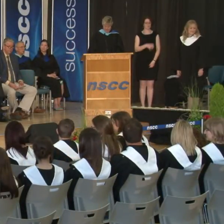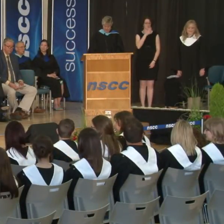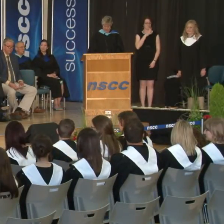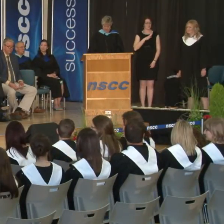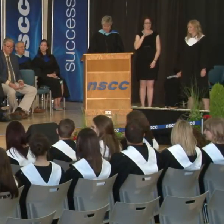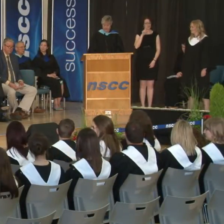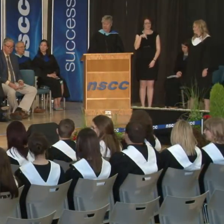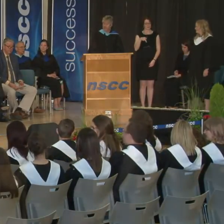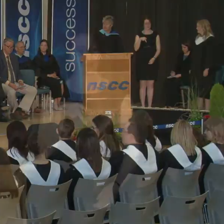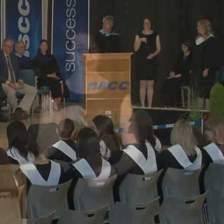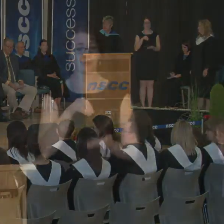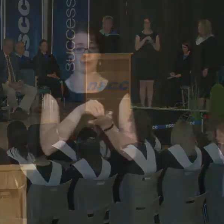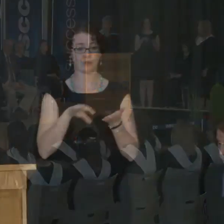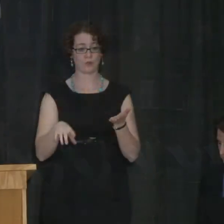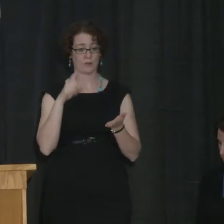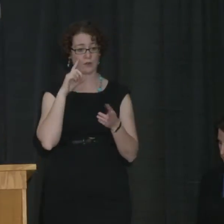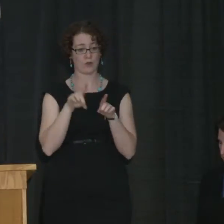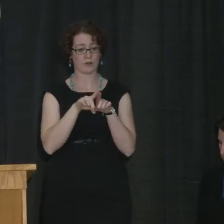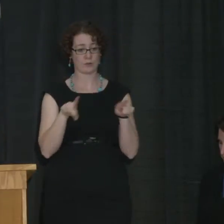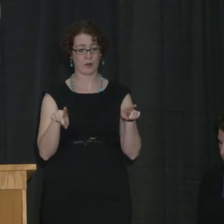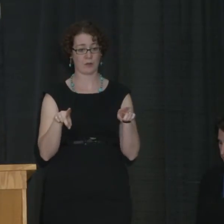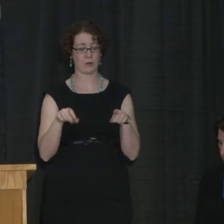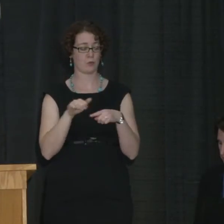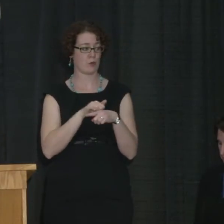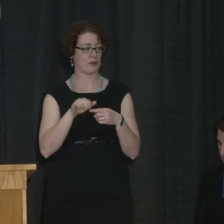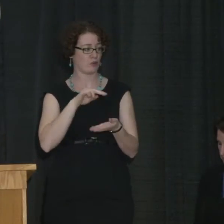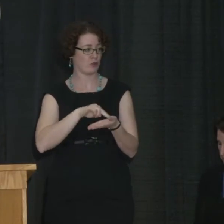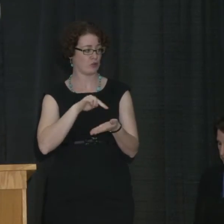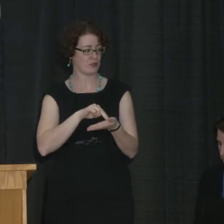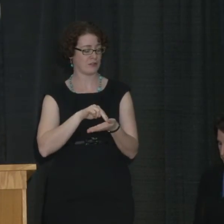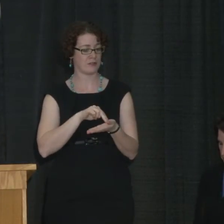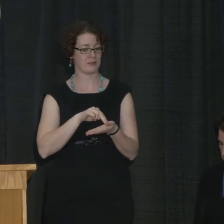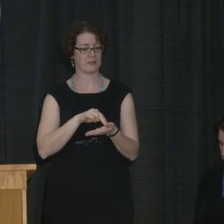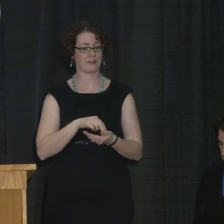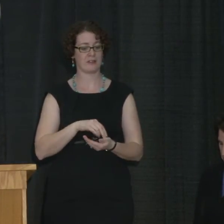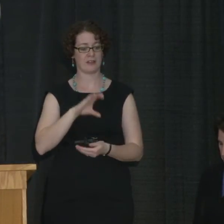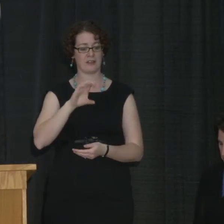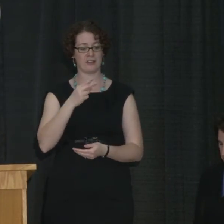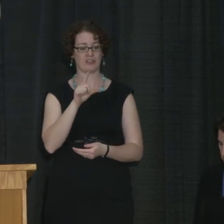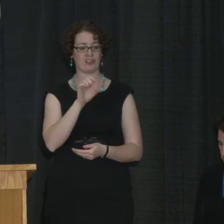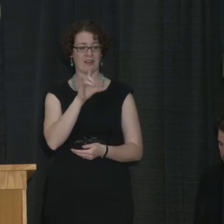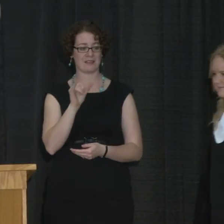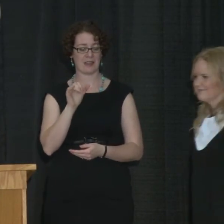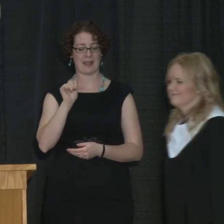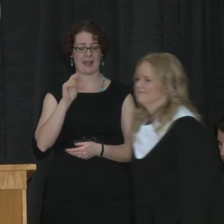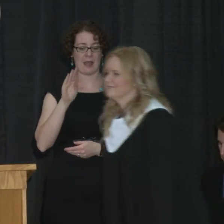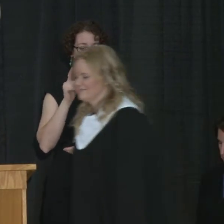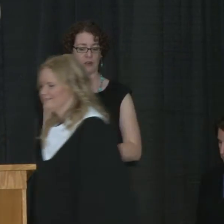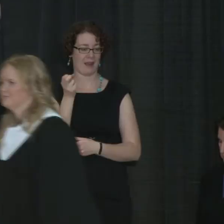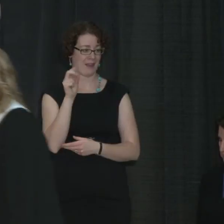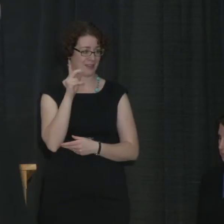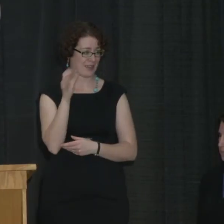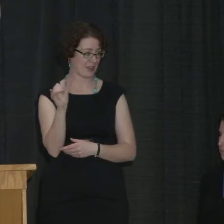Madam Vice President, the candidates for the Diploma in Practical Nursing, Chelsea Abernathy.